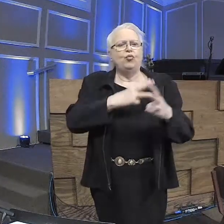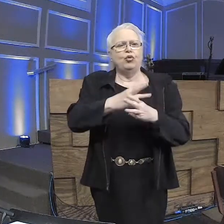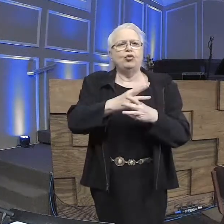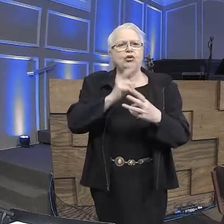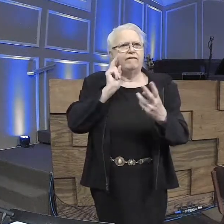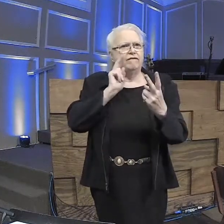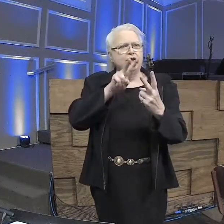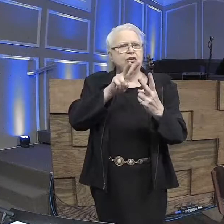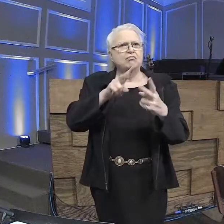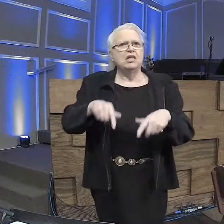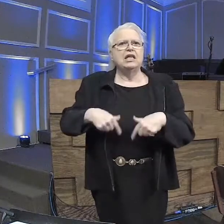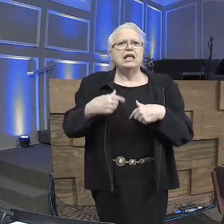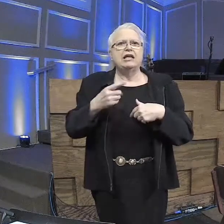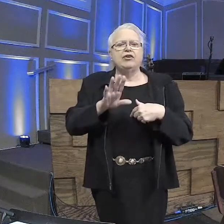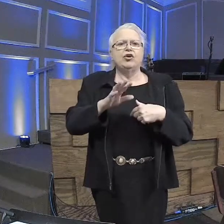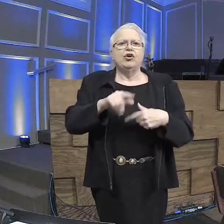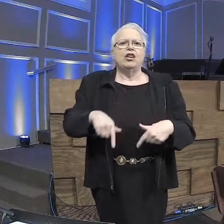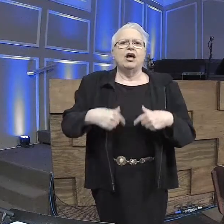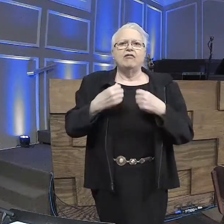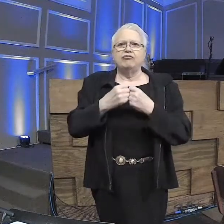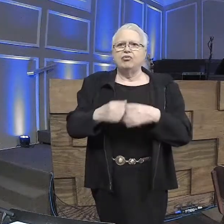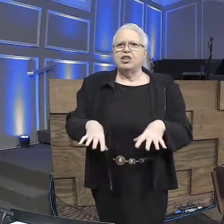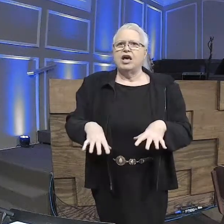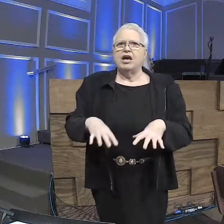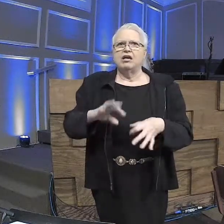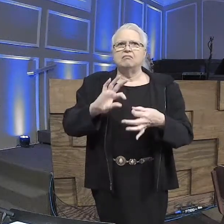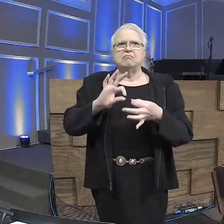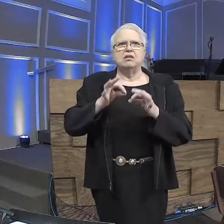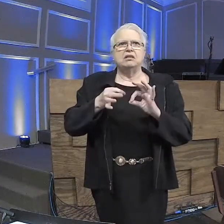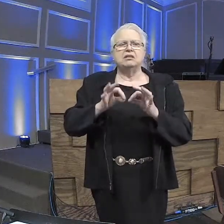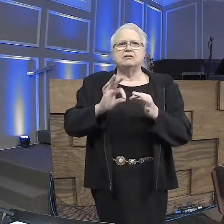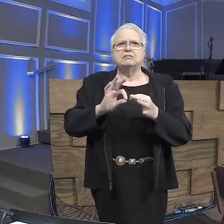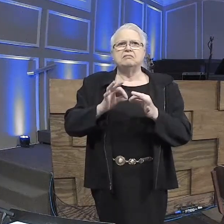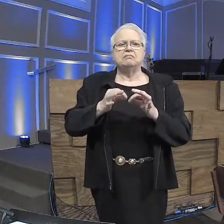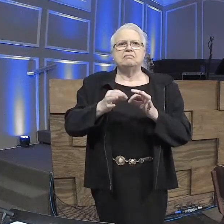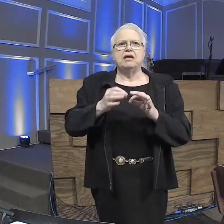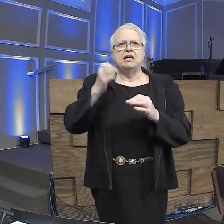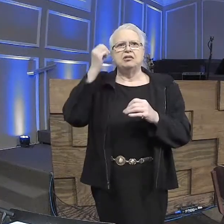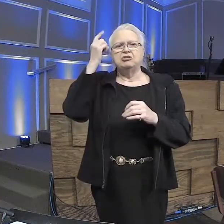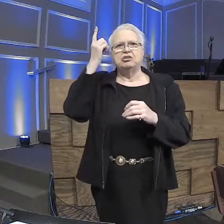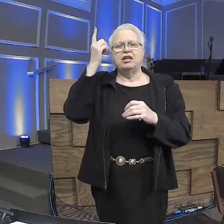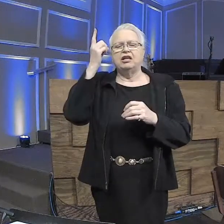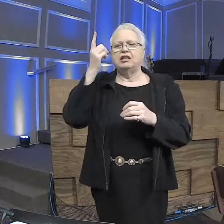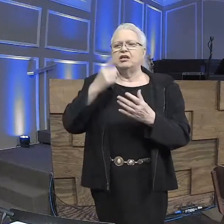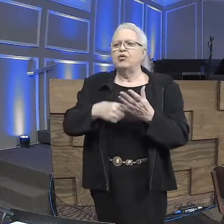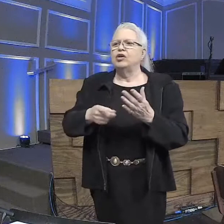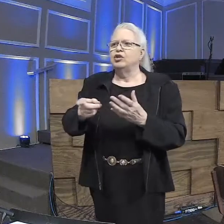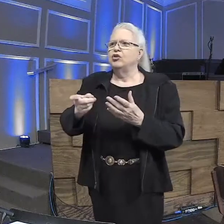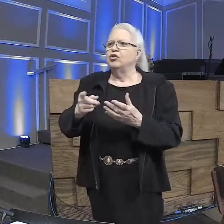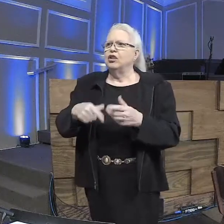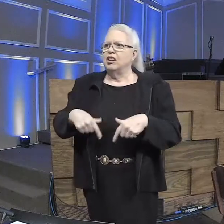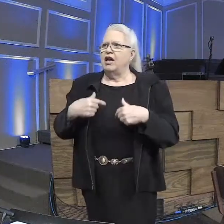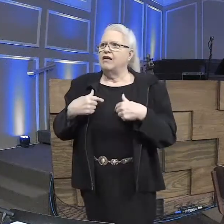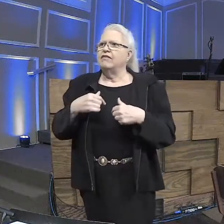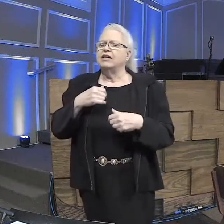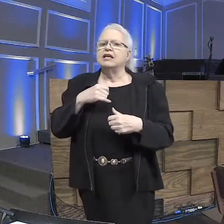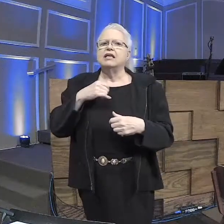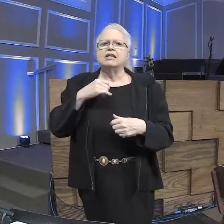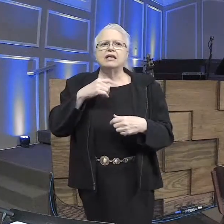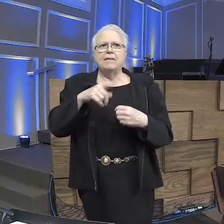life, without interpreting what your life is about without